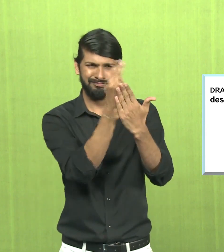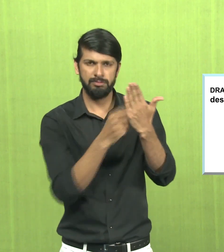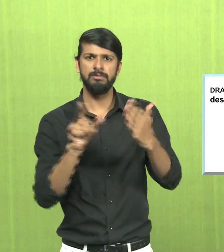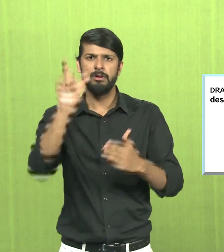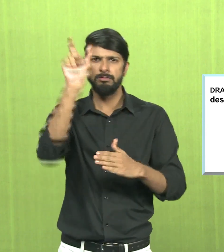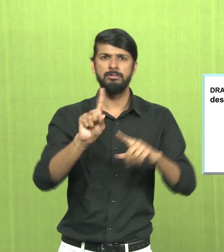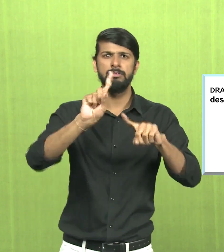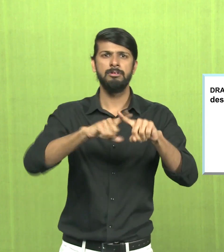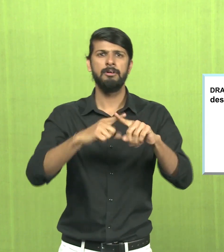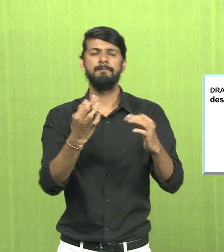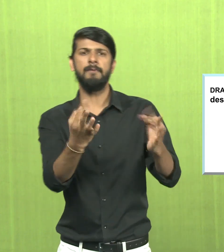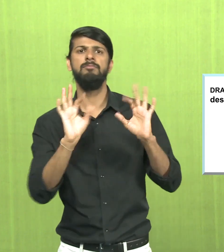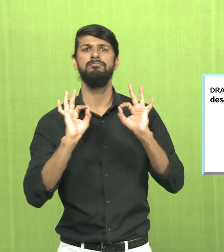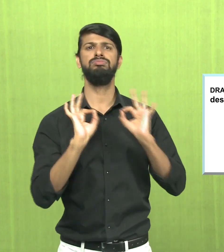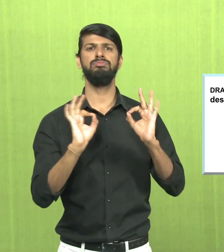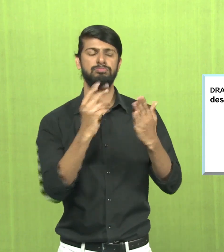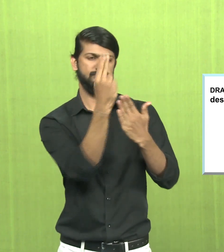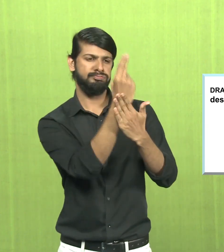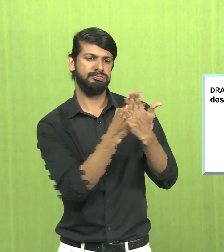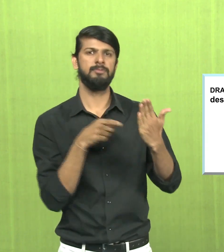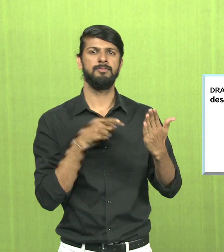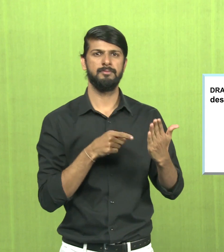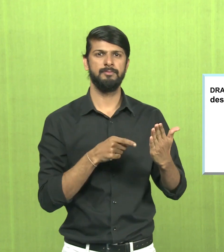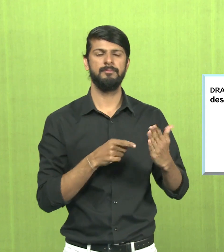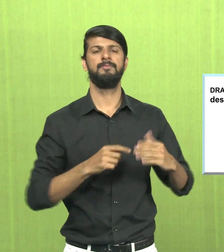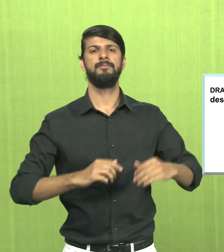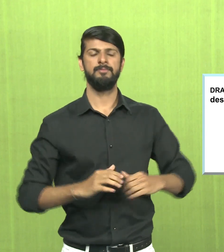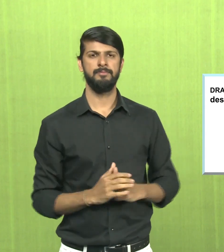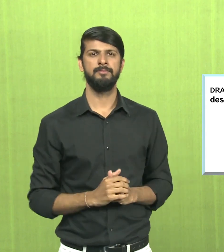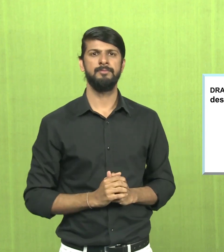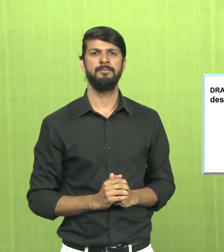Draftsmanship is the ability to draw and design well.